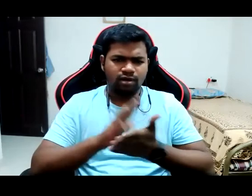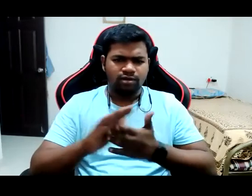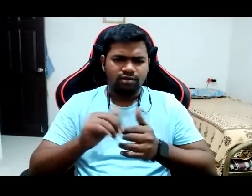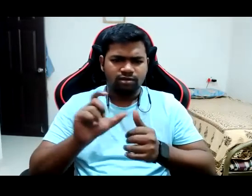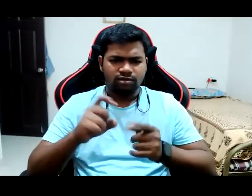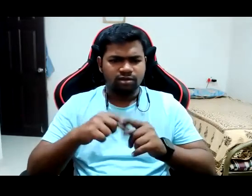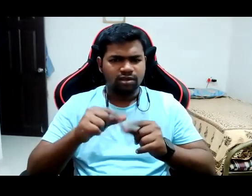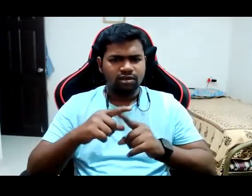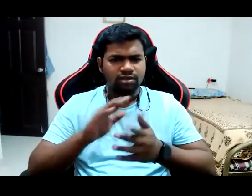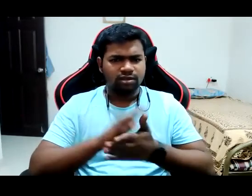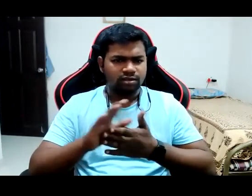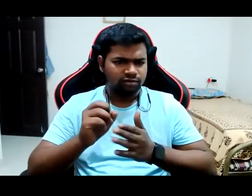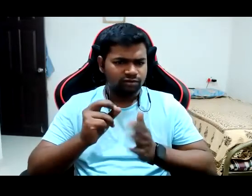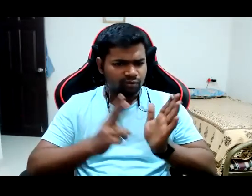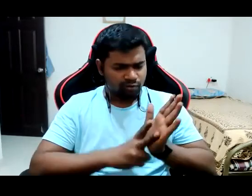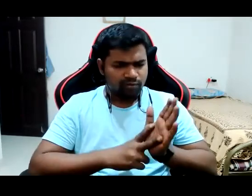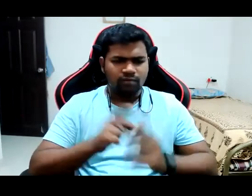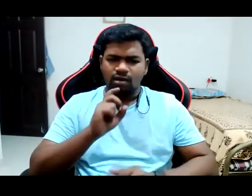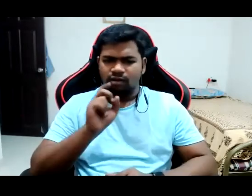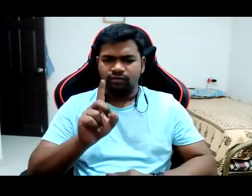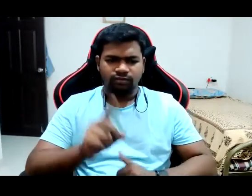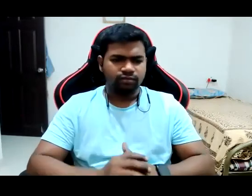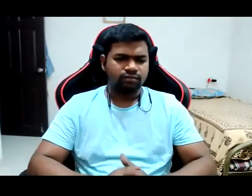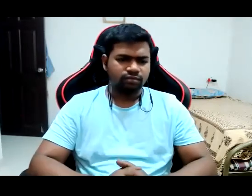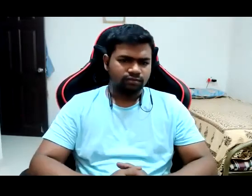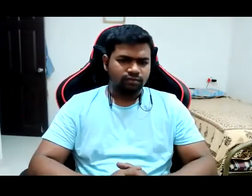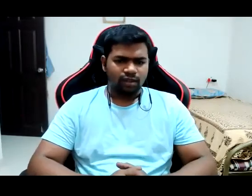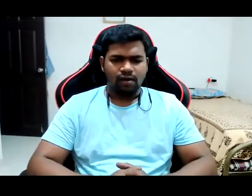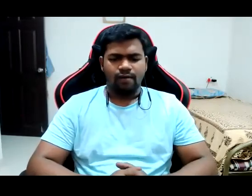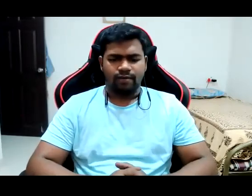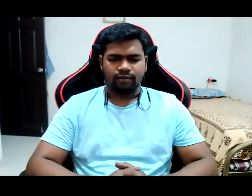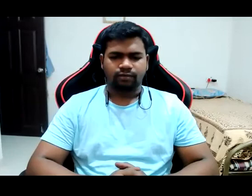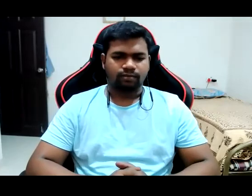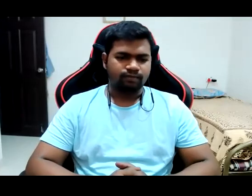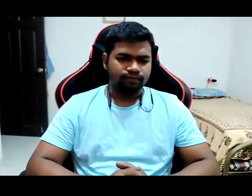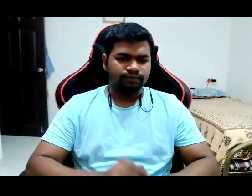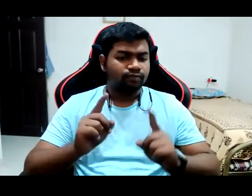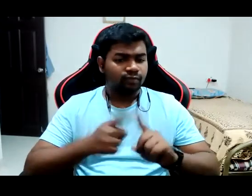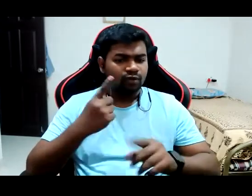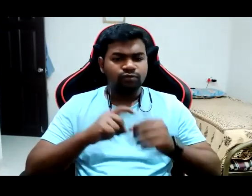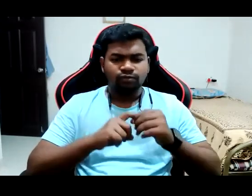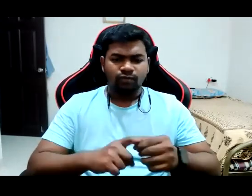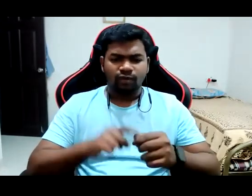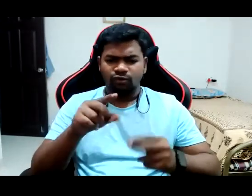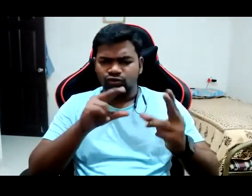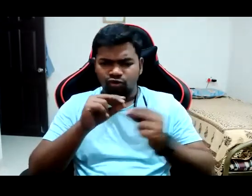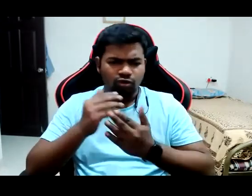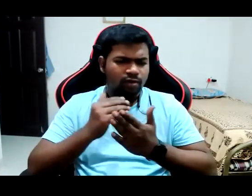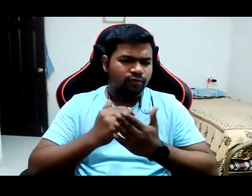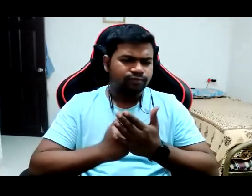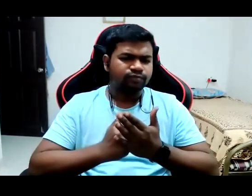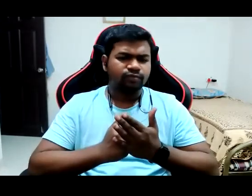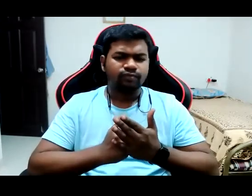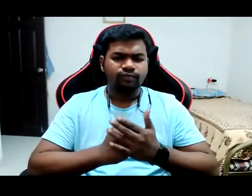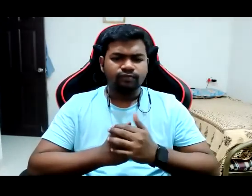So Karthik, then I would like to ask those questions that I had. Yes, go for it. Yes. So the first question is, when you talked about the GitHub repository,